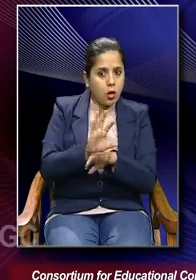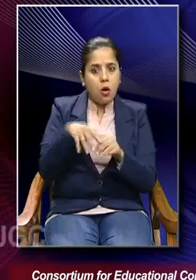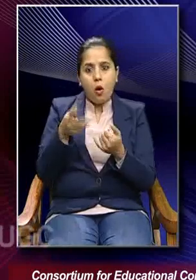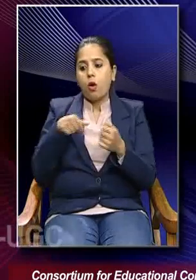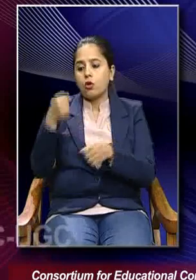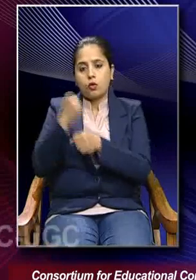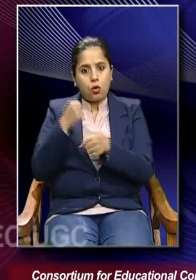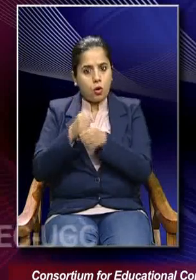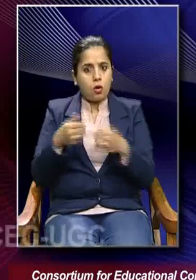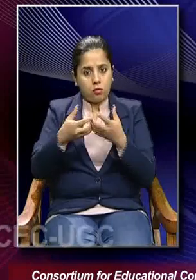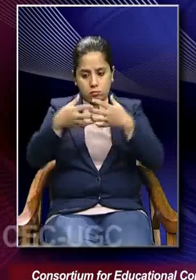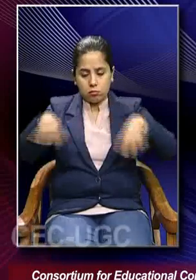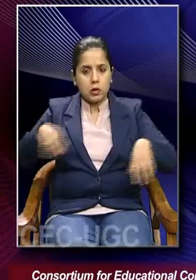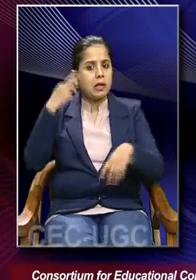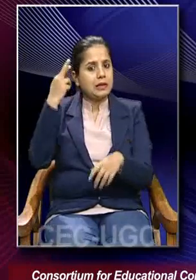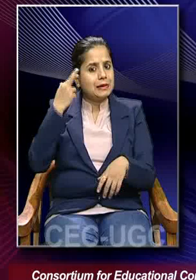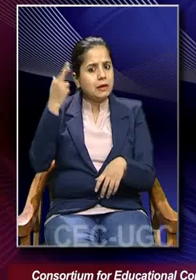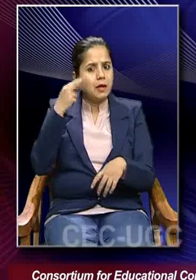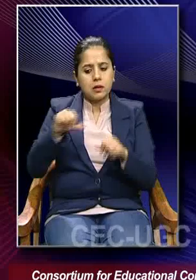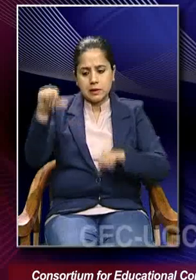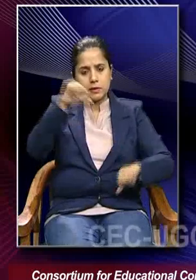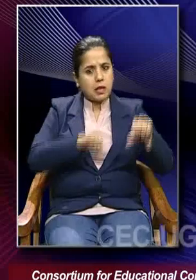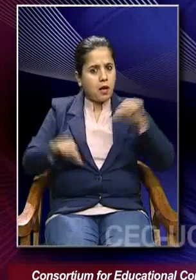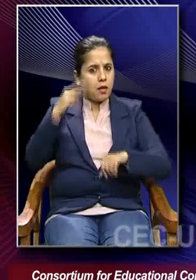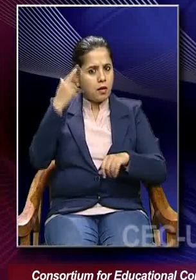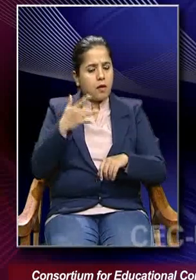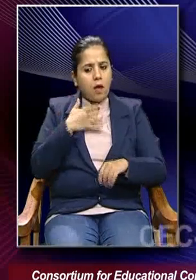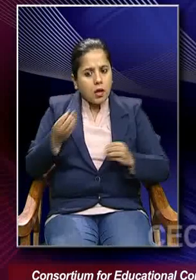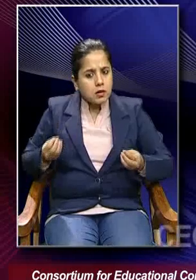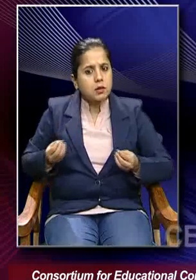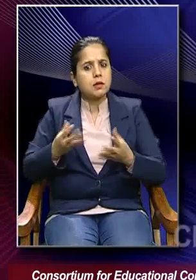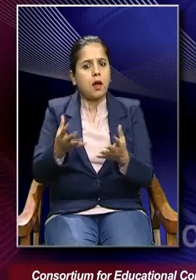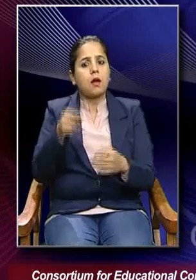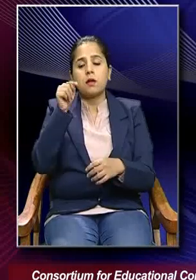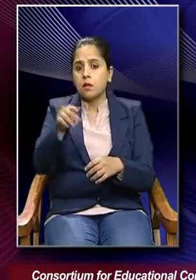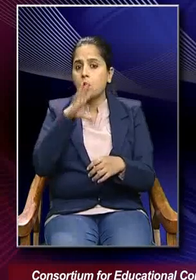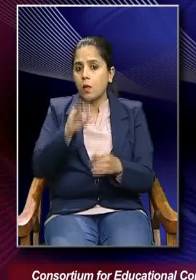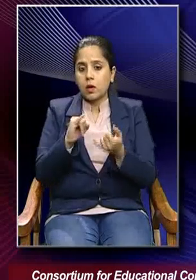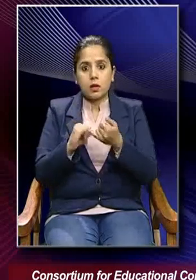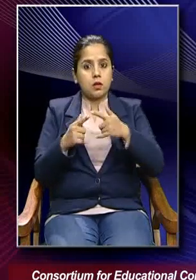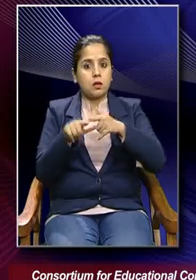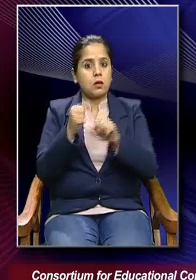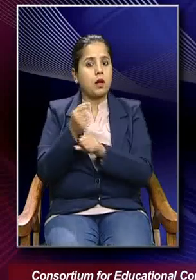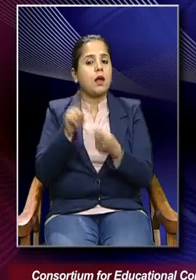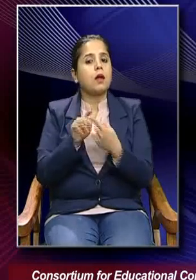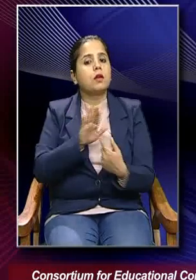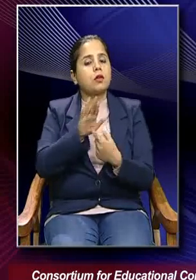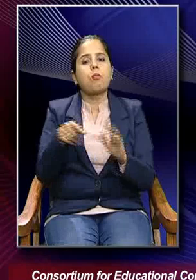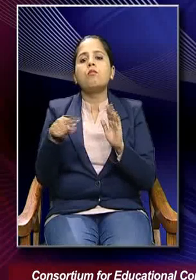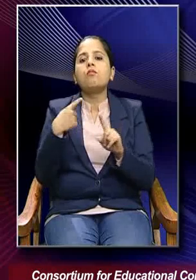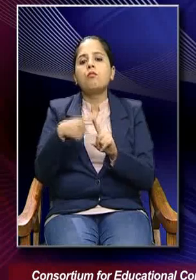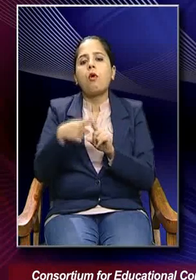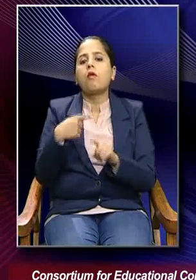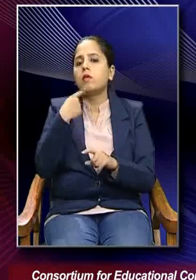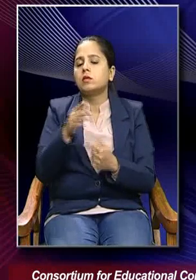state, reasoning, scientific thinking starts, and this stage he defines as positive.